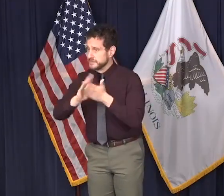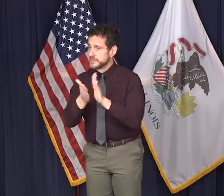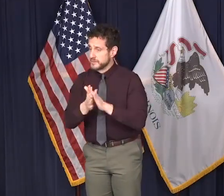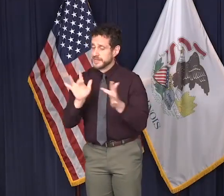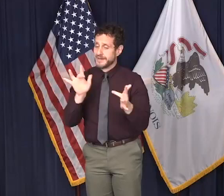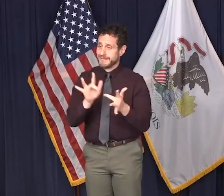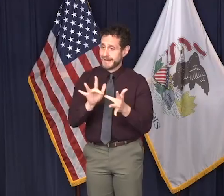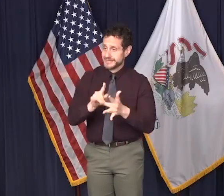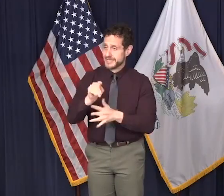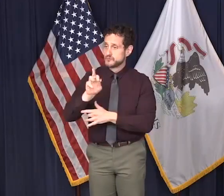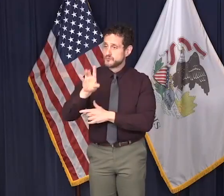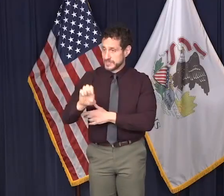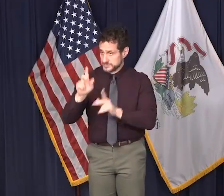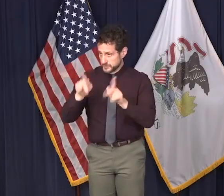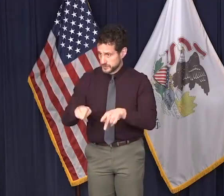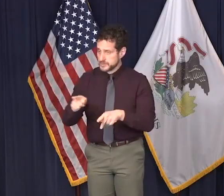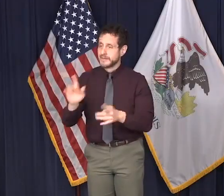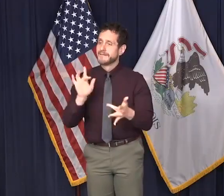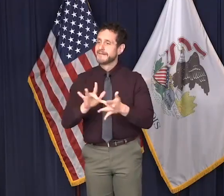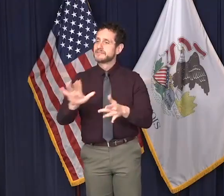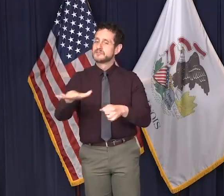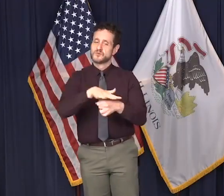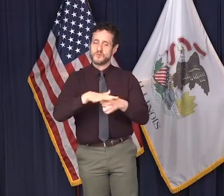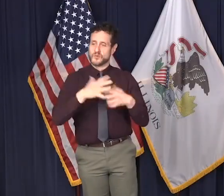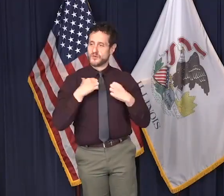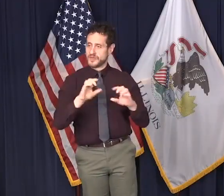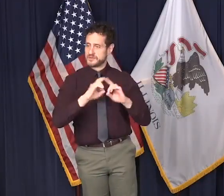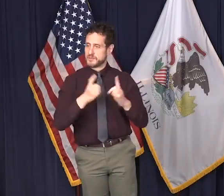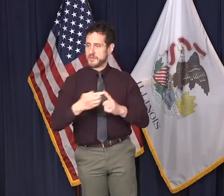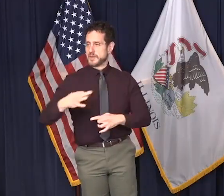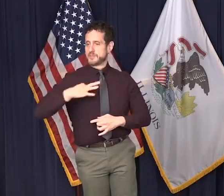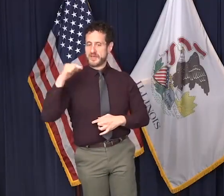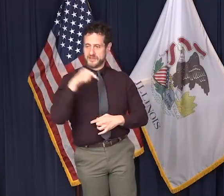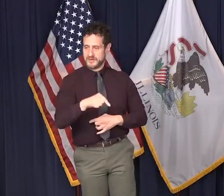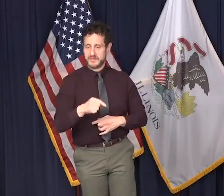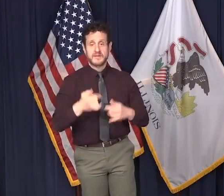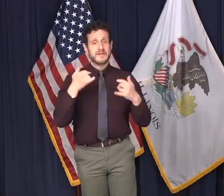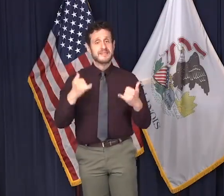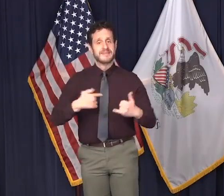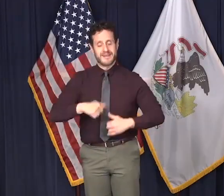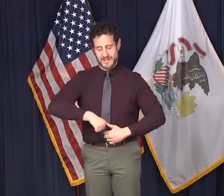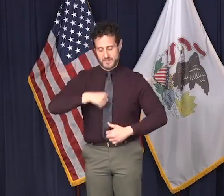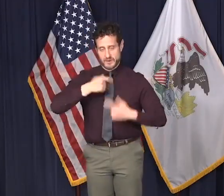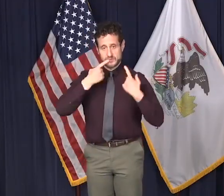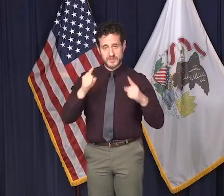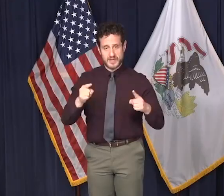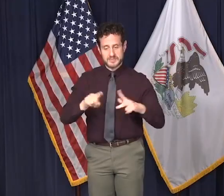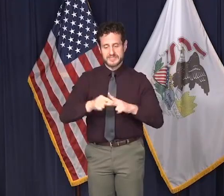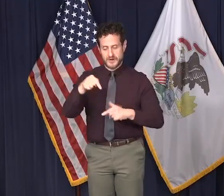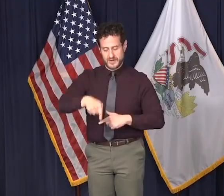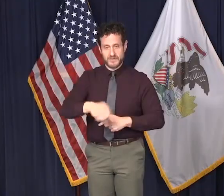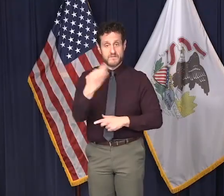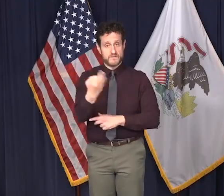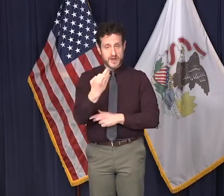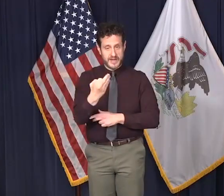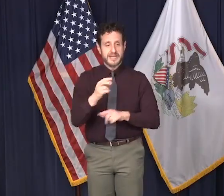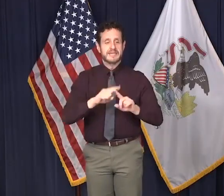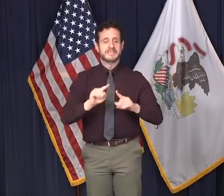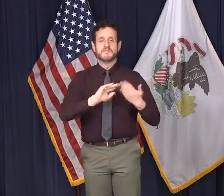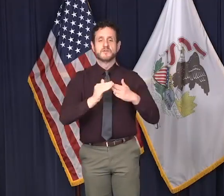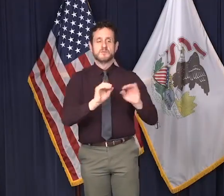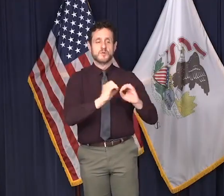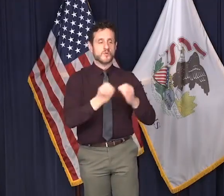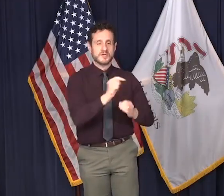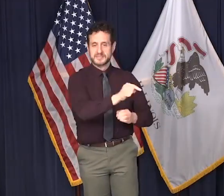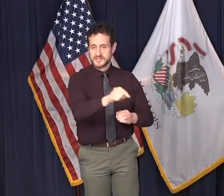a contact tracer. And today, I'm proud to announce that beginning Friday, community-based organizations